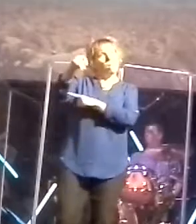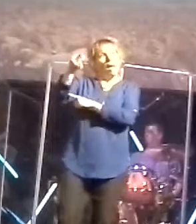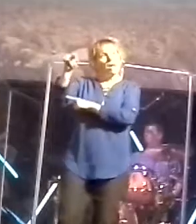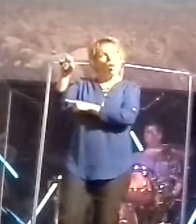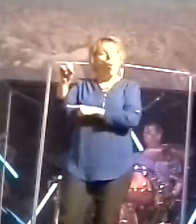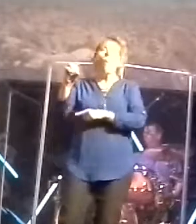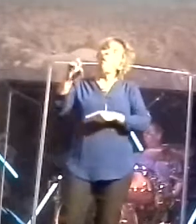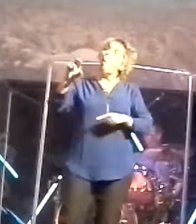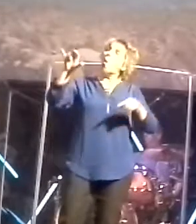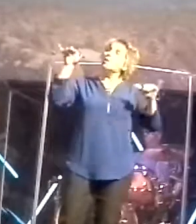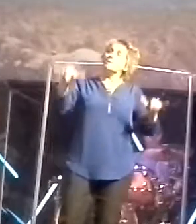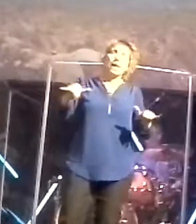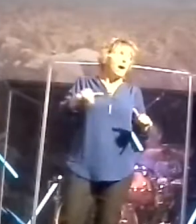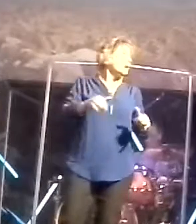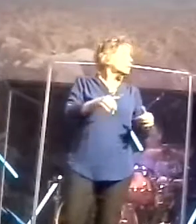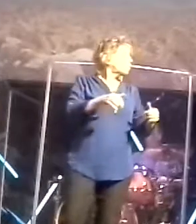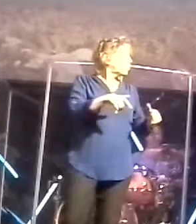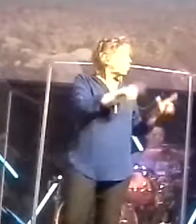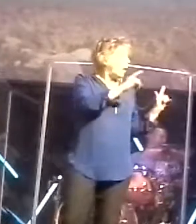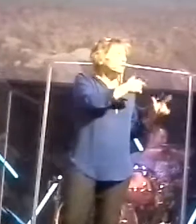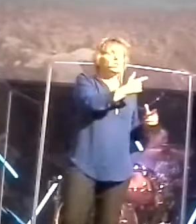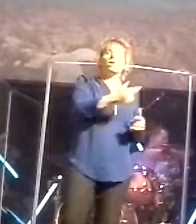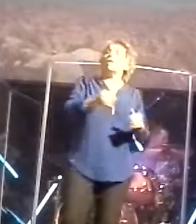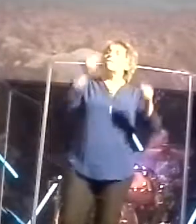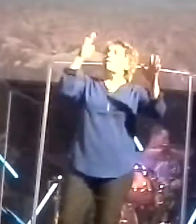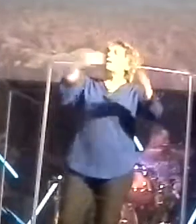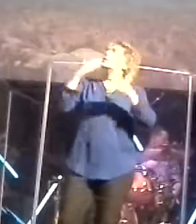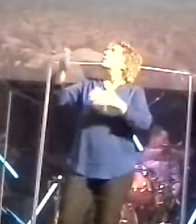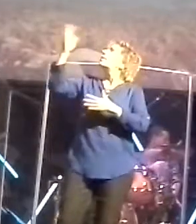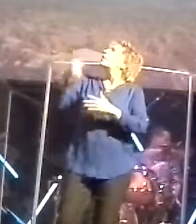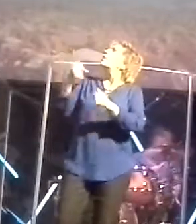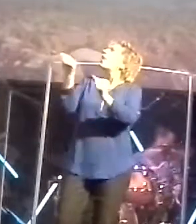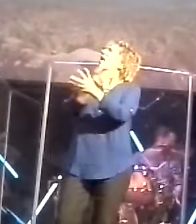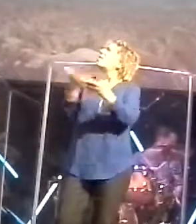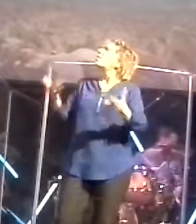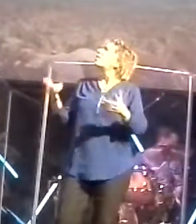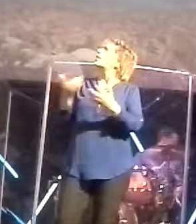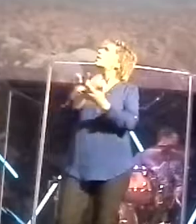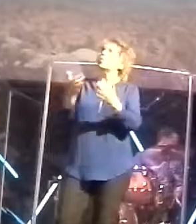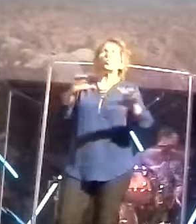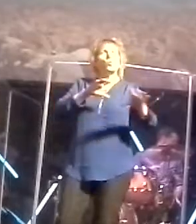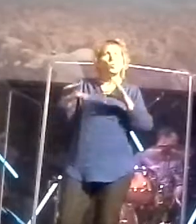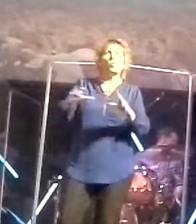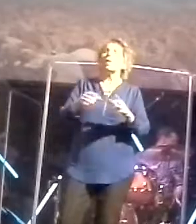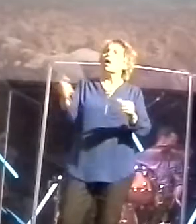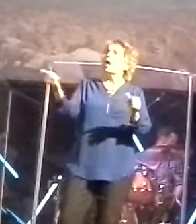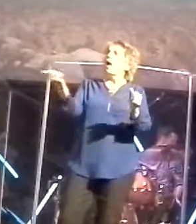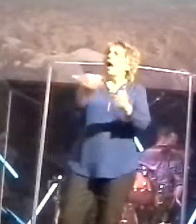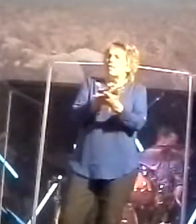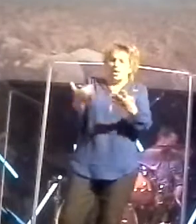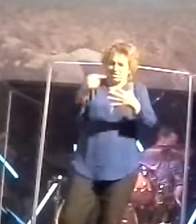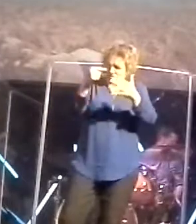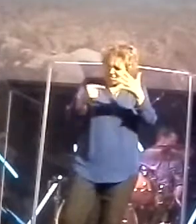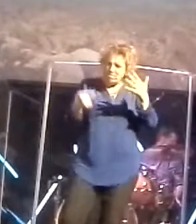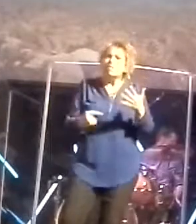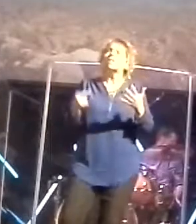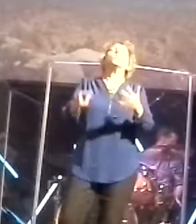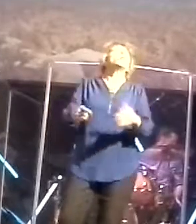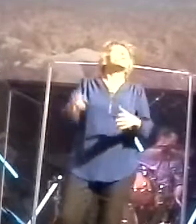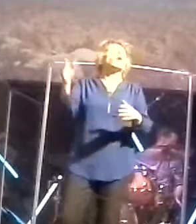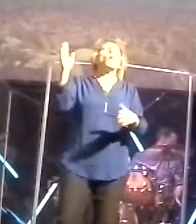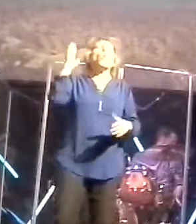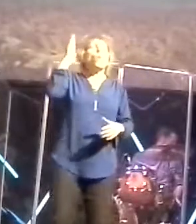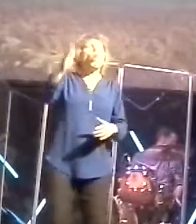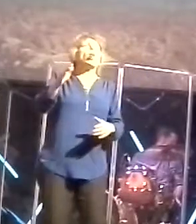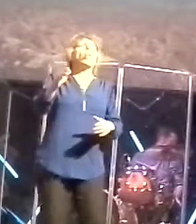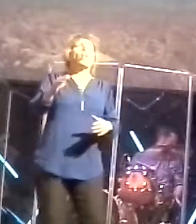patio. Father God, thank you for every single thing you have done today, every single thing that you have done, and every single thing that you